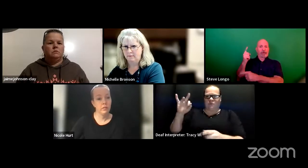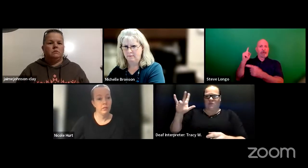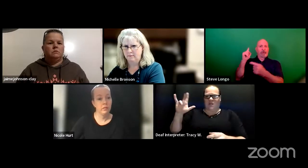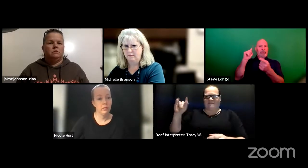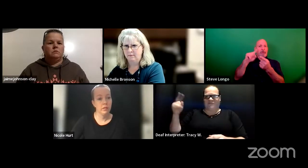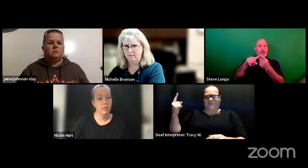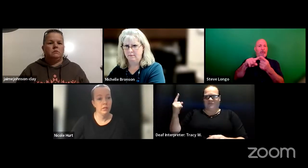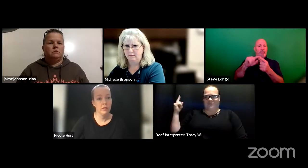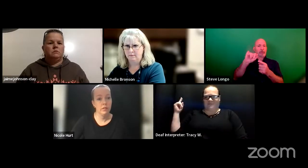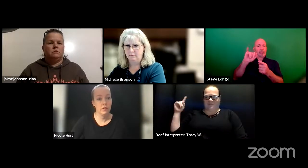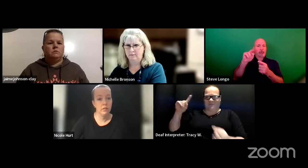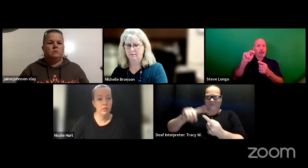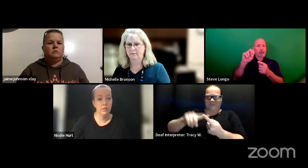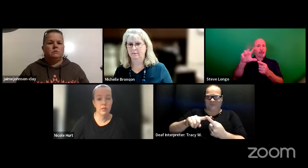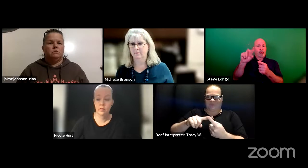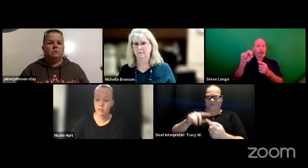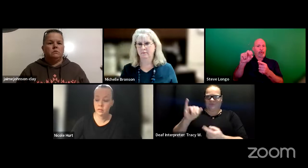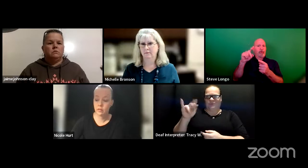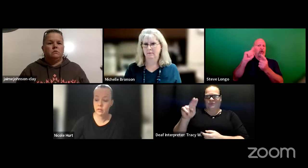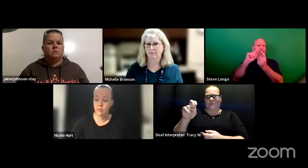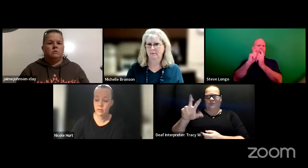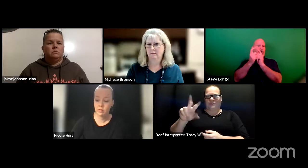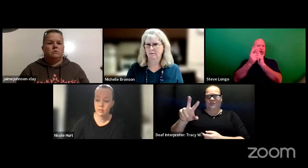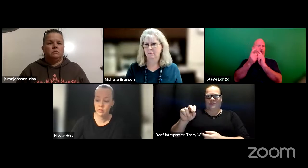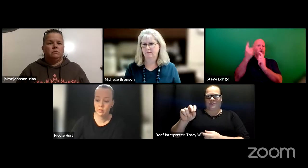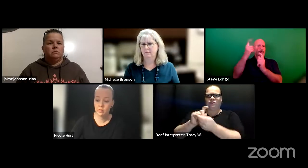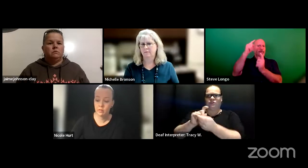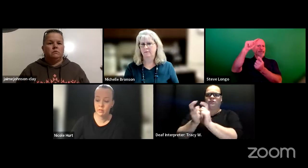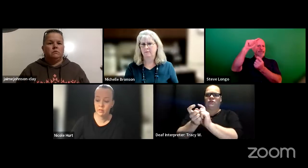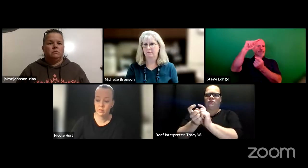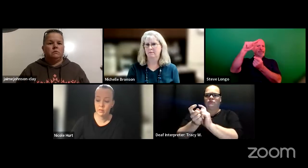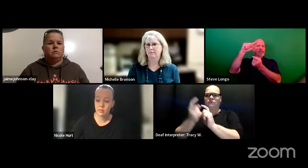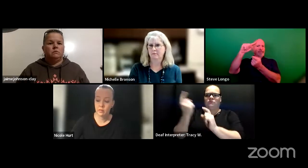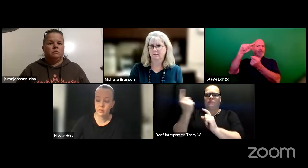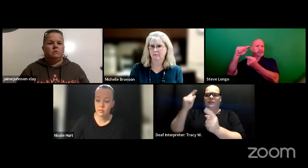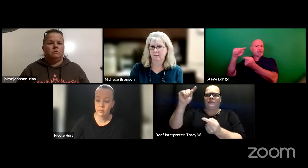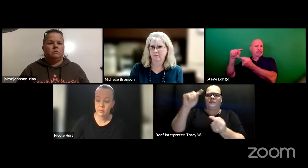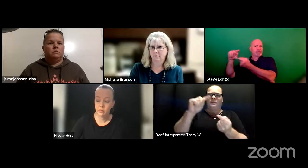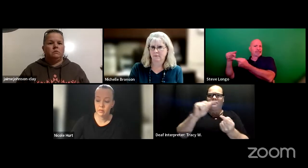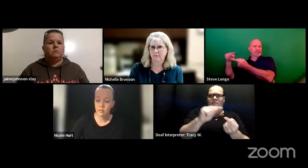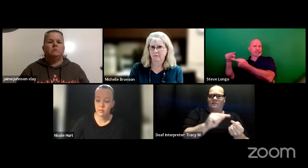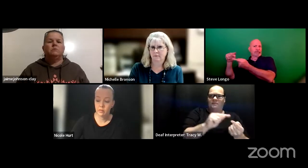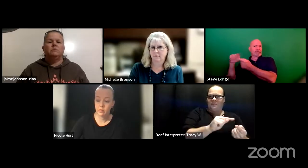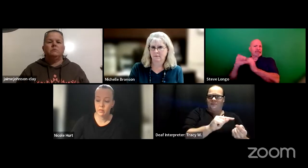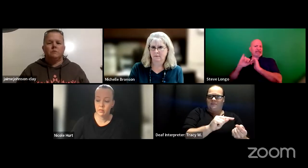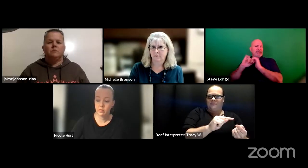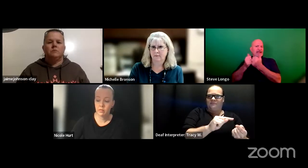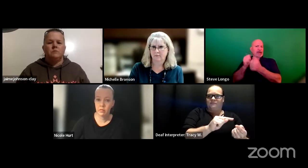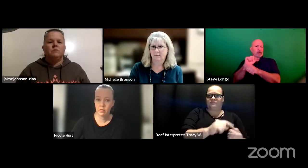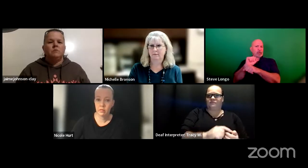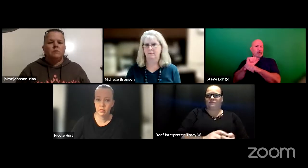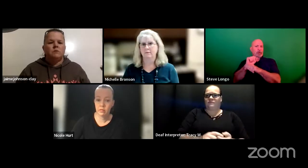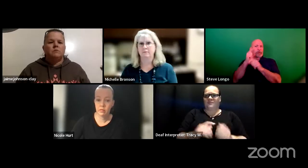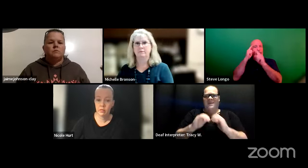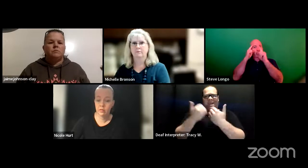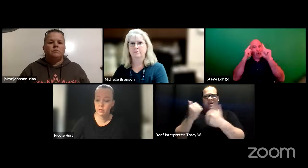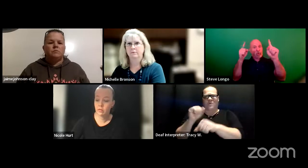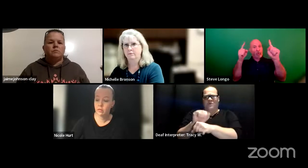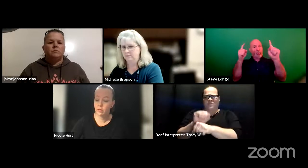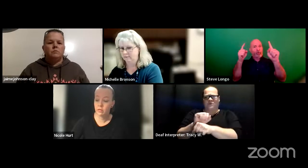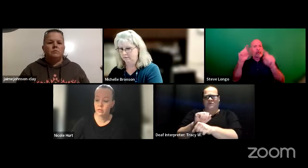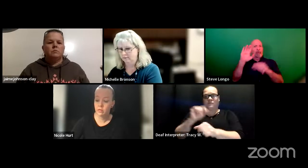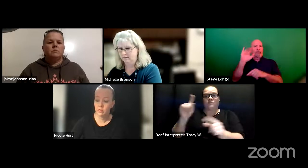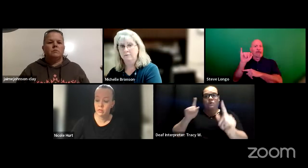changes. Our fiscal year runs from July 1st to June 30th. So as we go through the